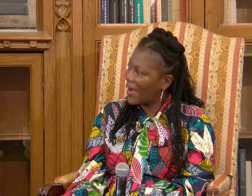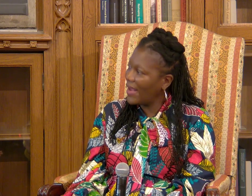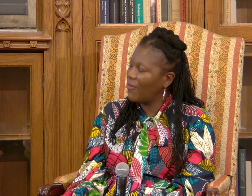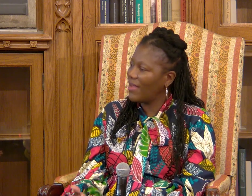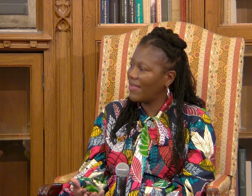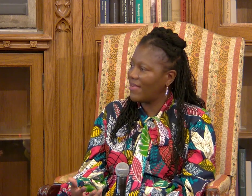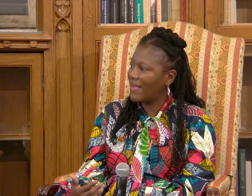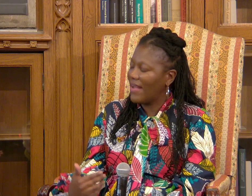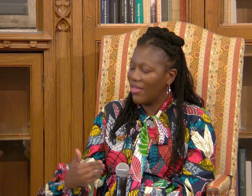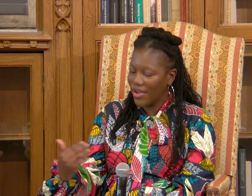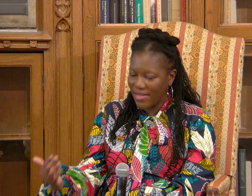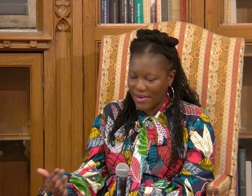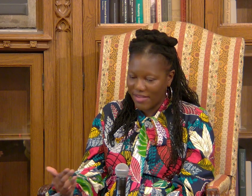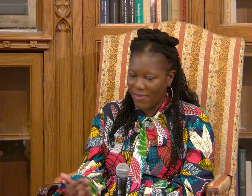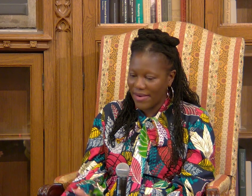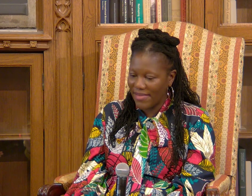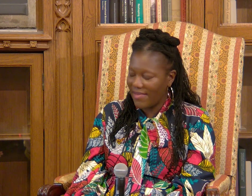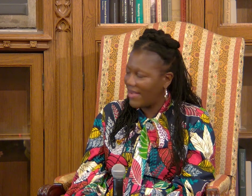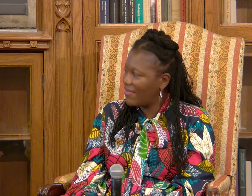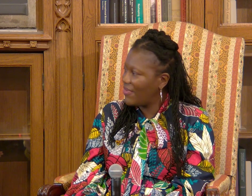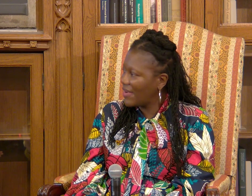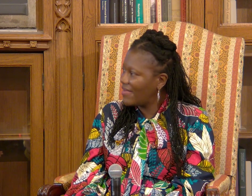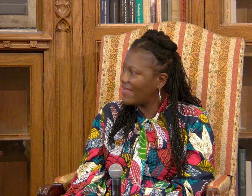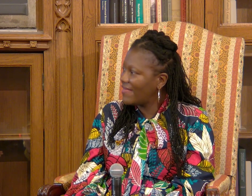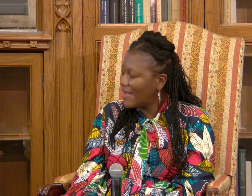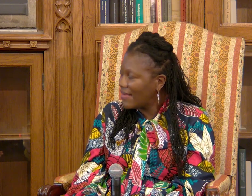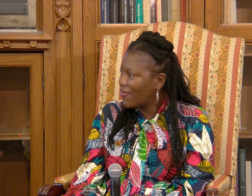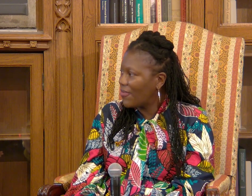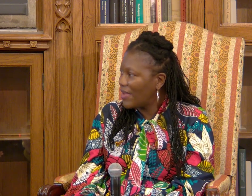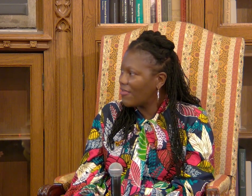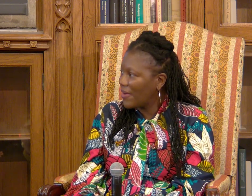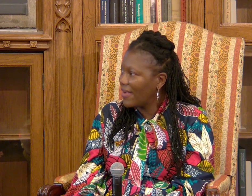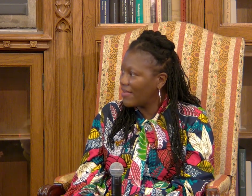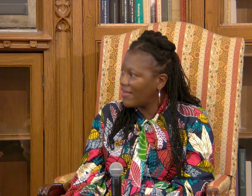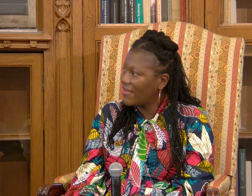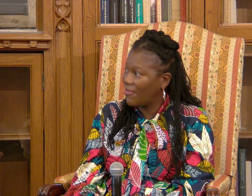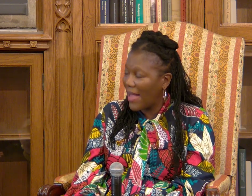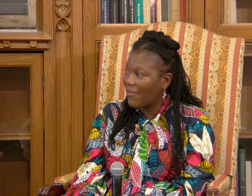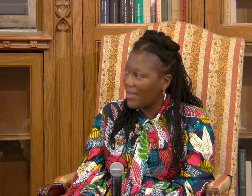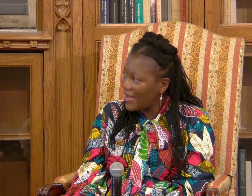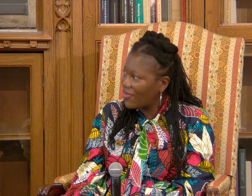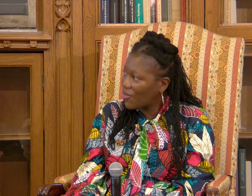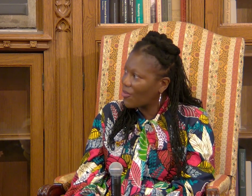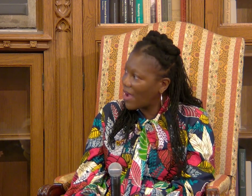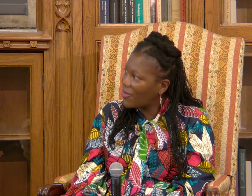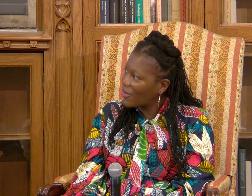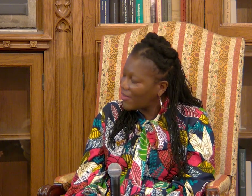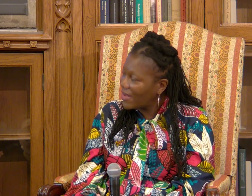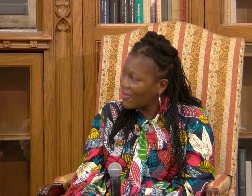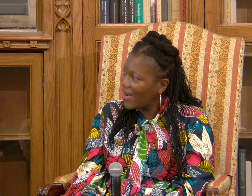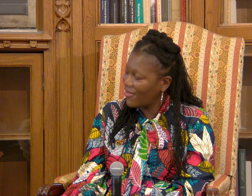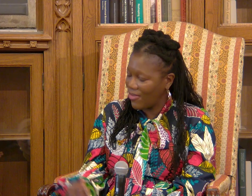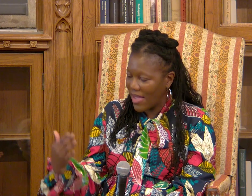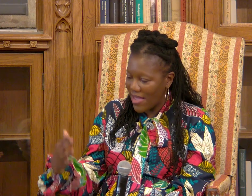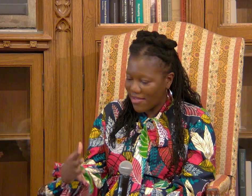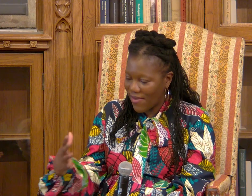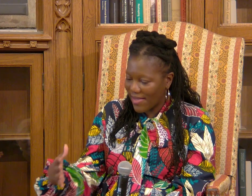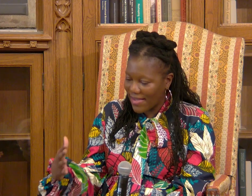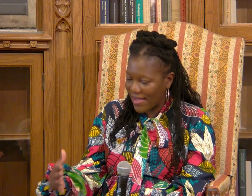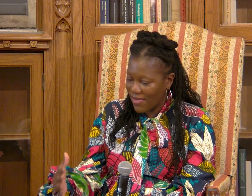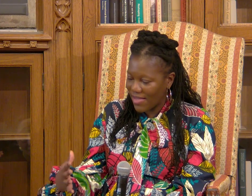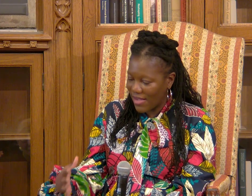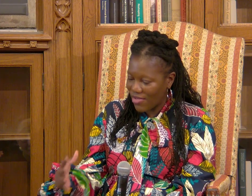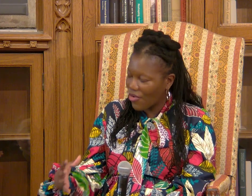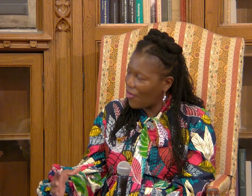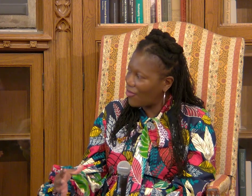people right and we get to look at their experiences as very distinct from the experiences of black men or white women right so it's